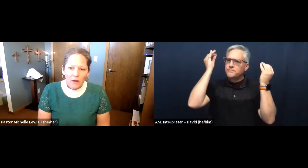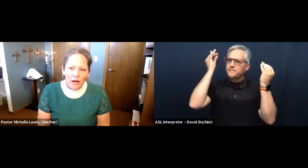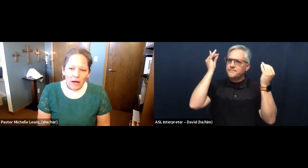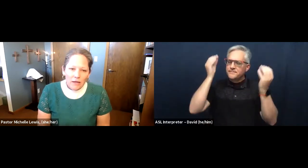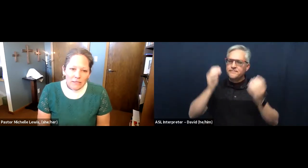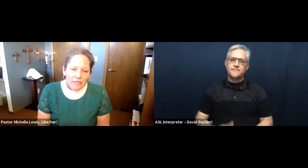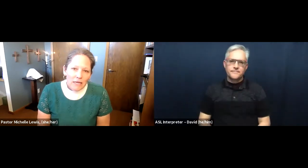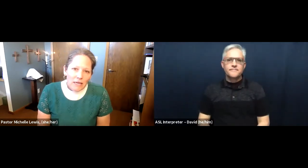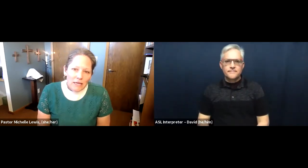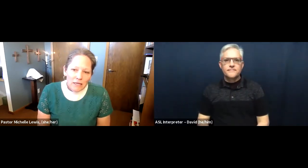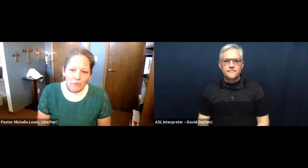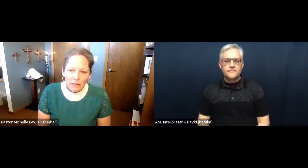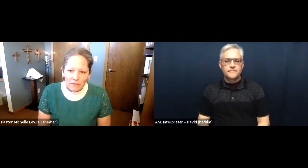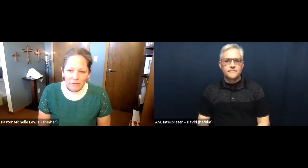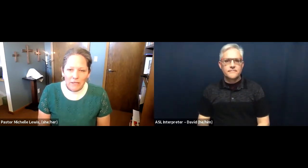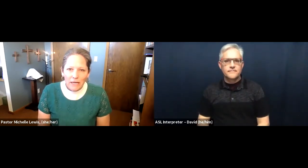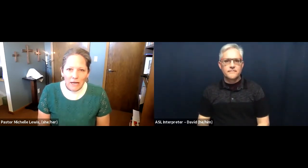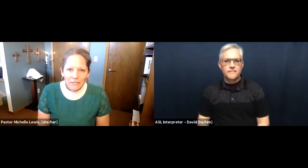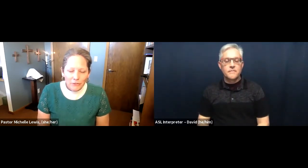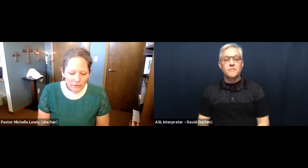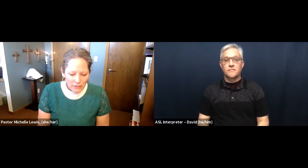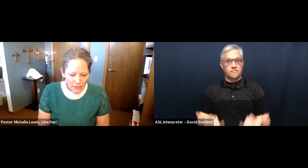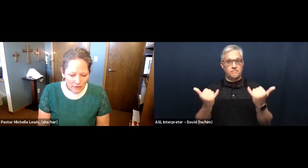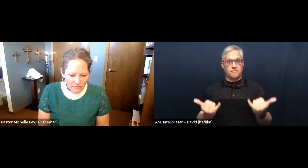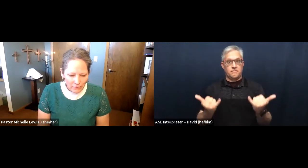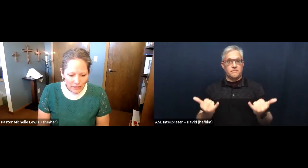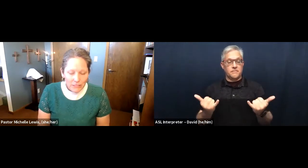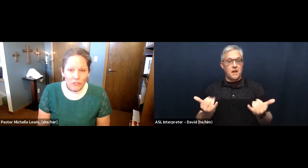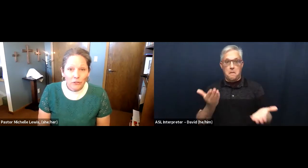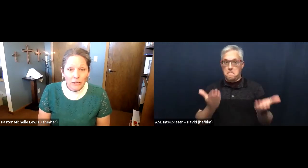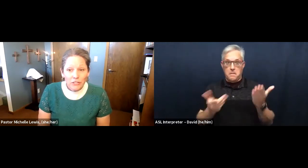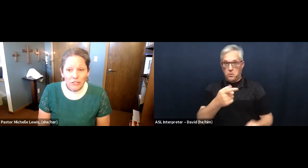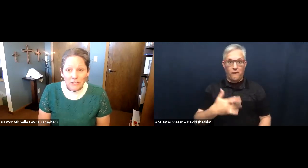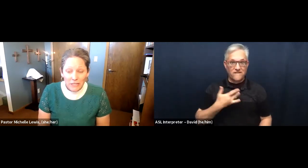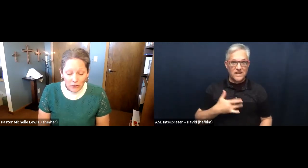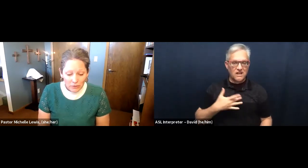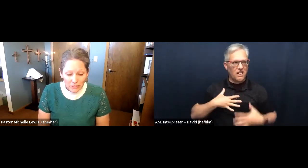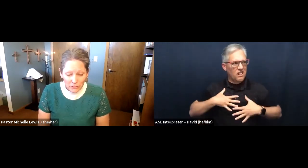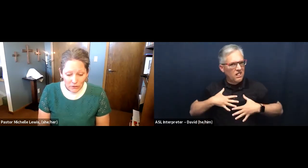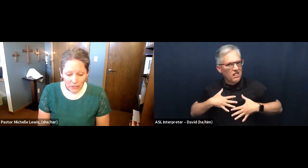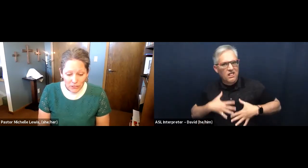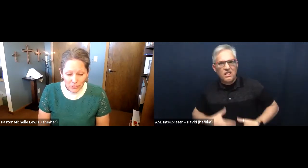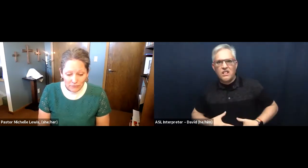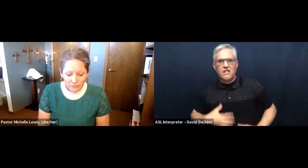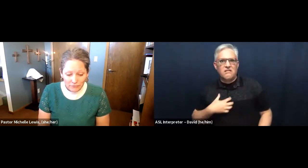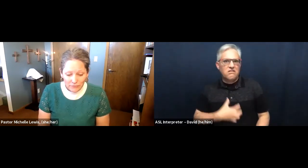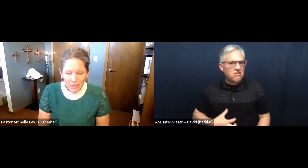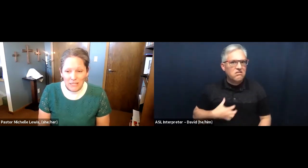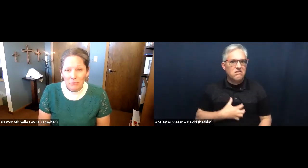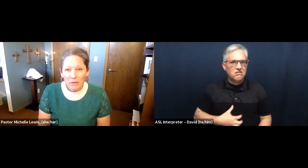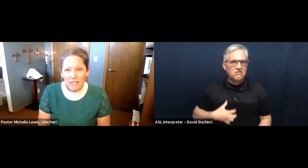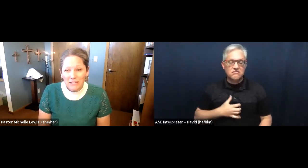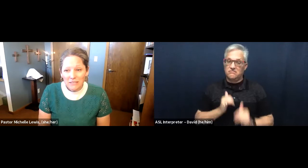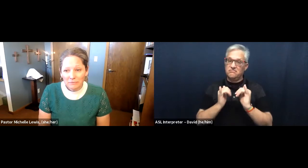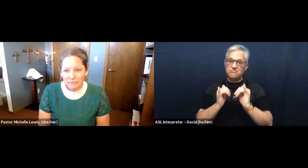So today you might feel like I do, fairly discouraged, terribly discouraged